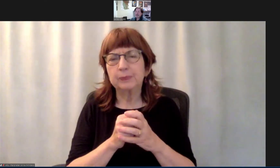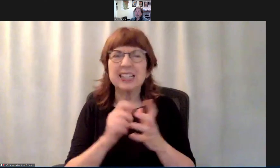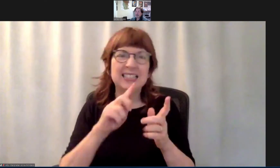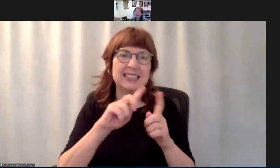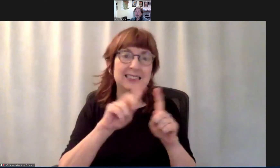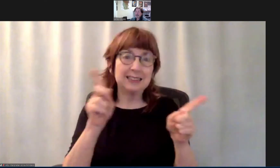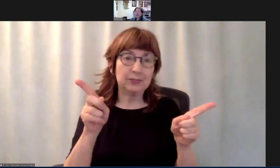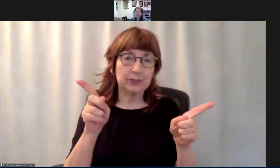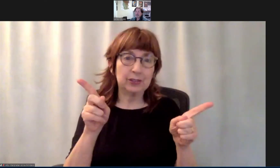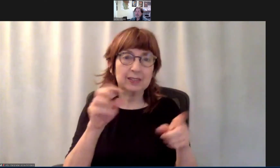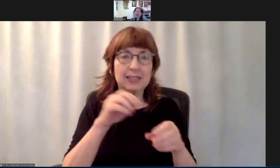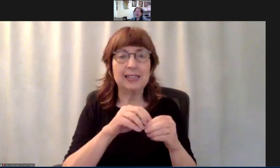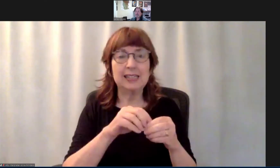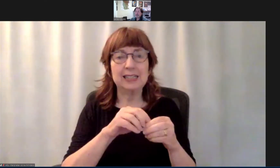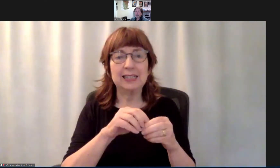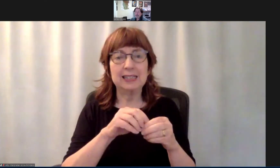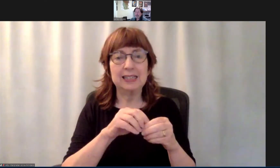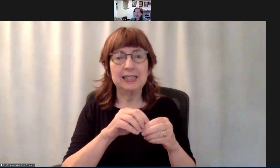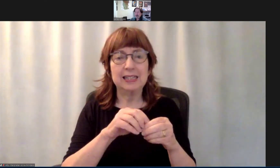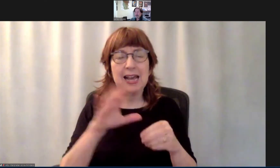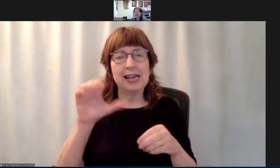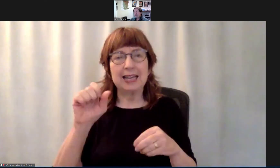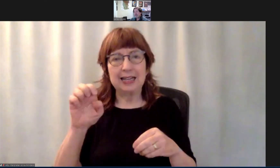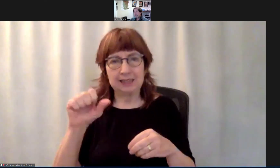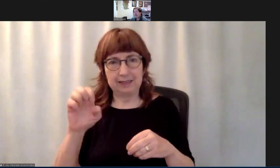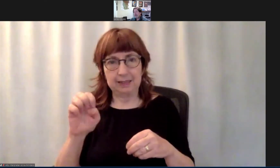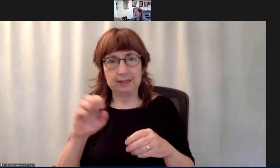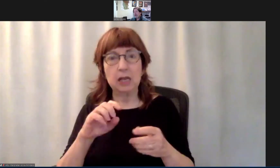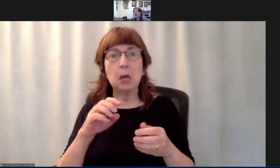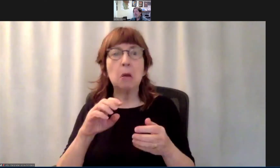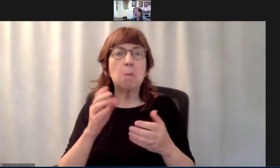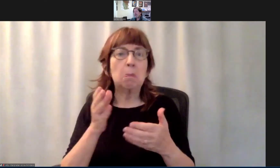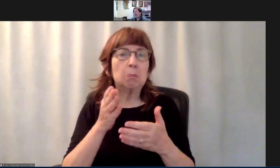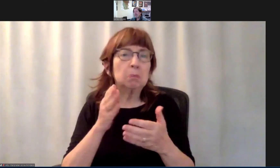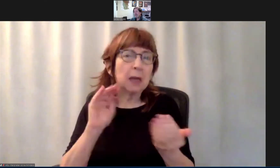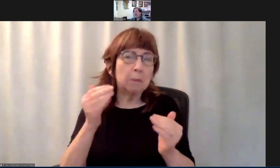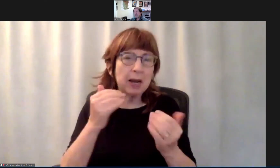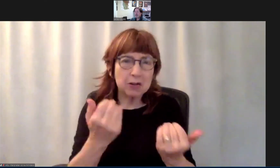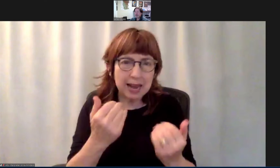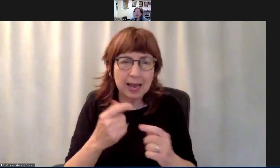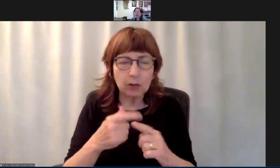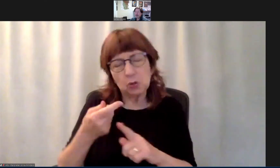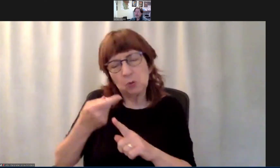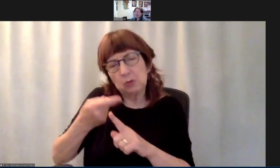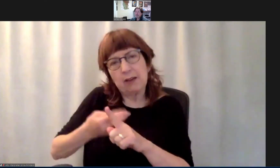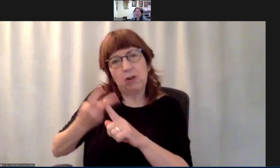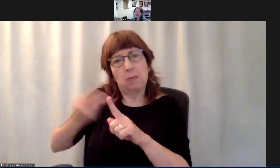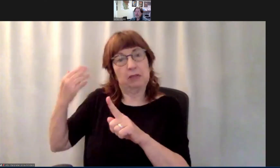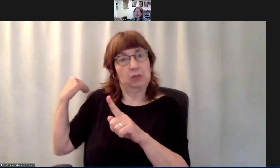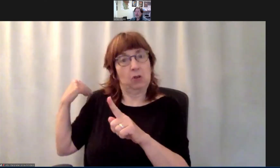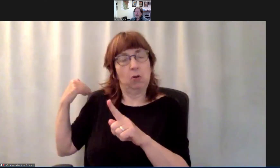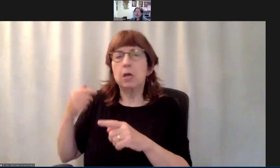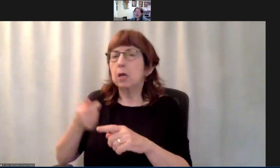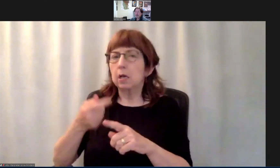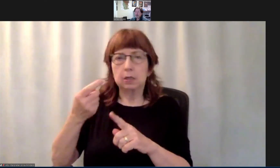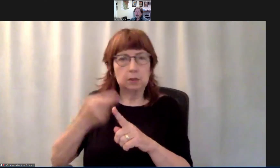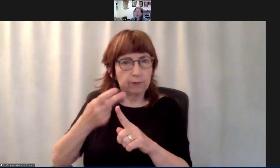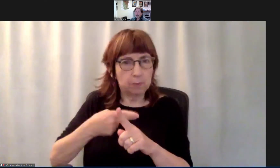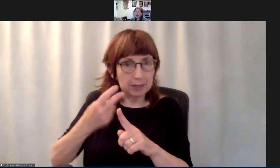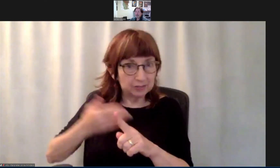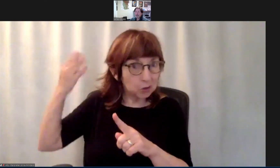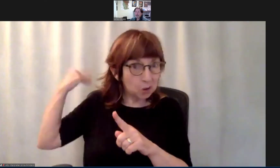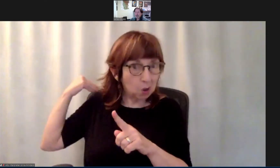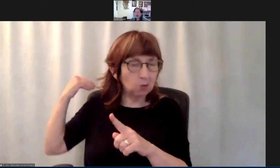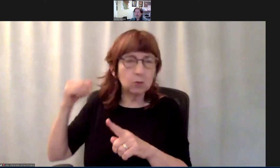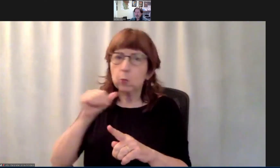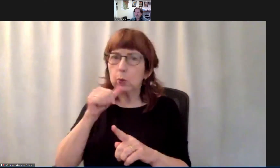difference in cases between now and several months ago, because several months ago we did not have to, we weren't